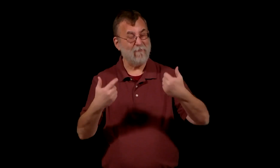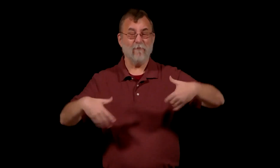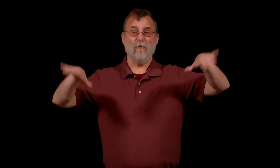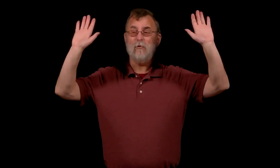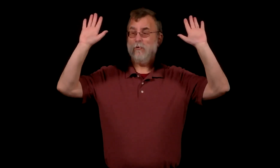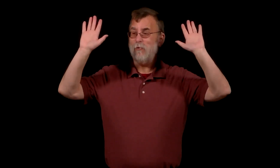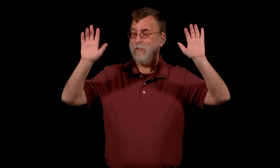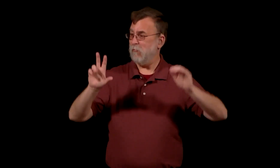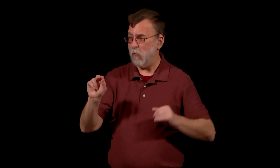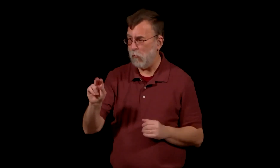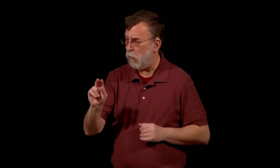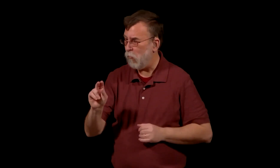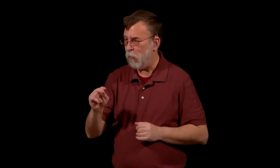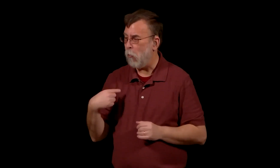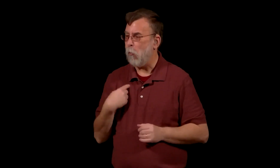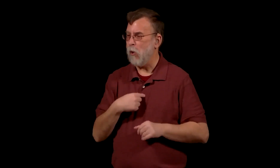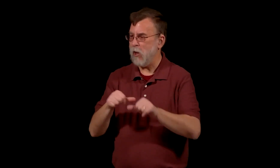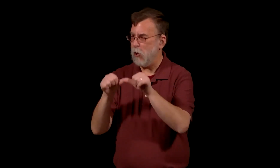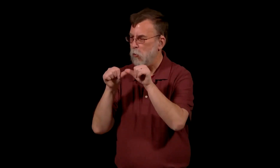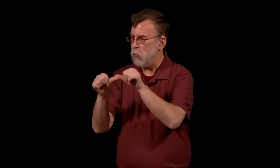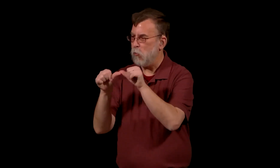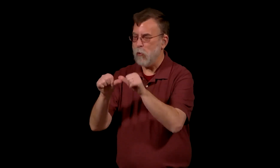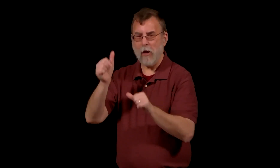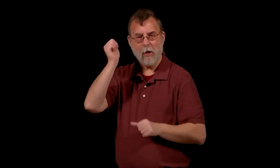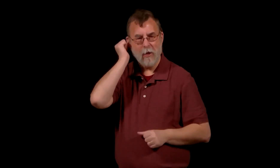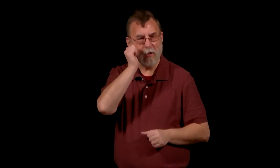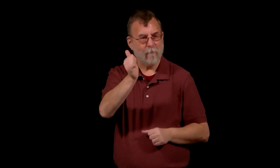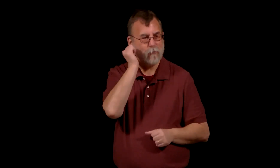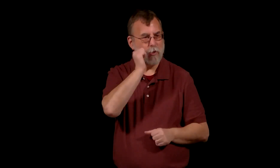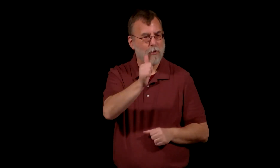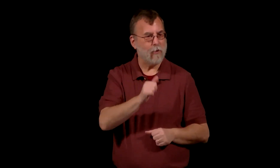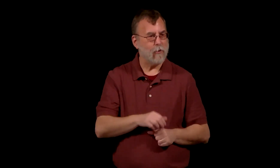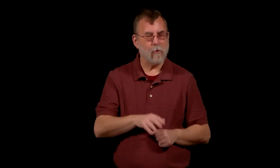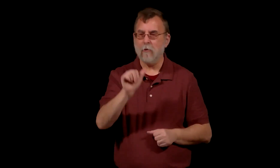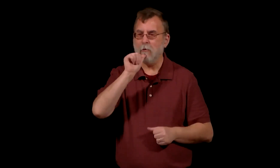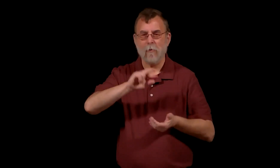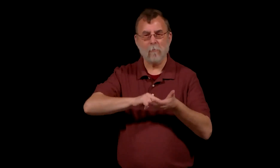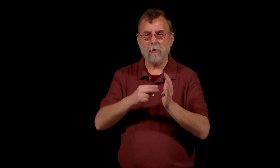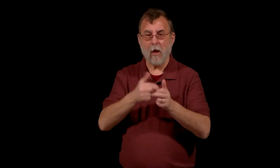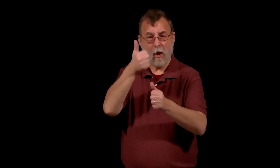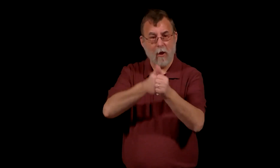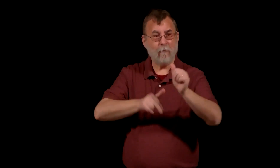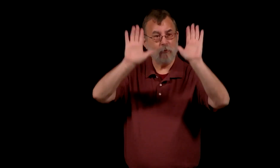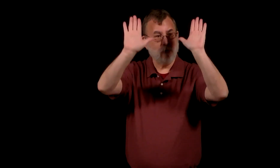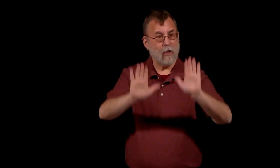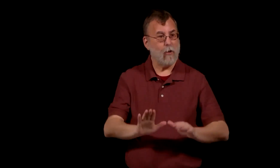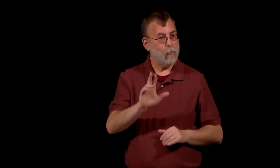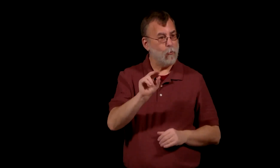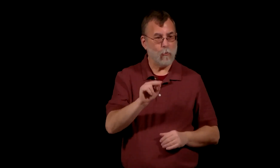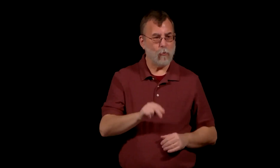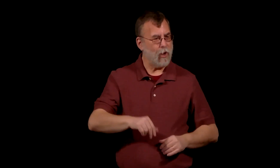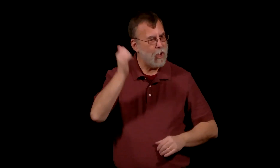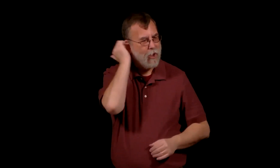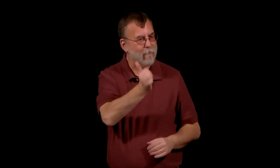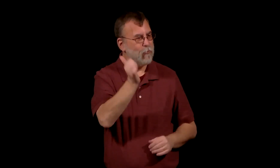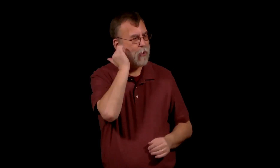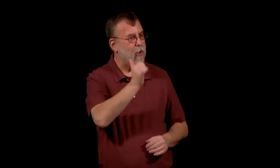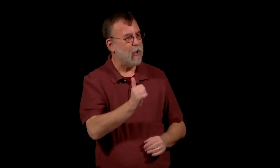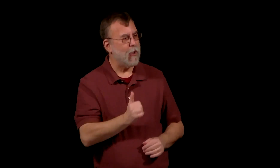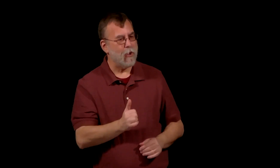Now we rejoice. Are we done after last week? No. Every day we continue. Not just every Sunday,